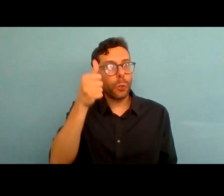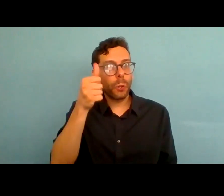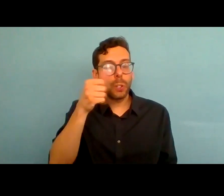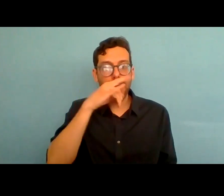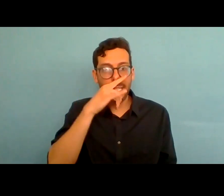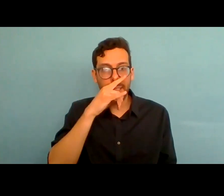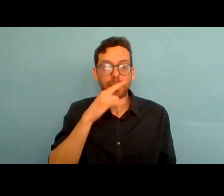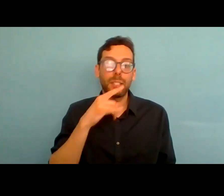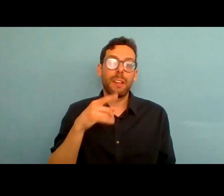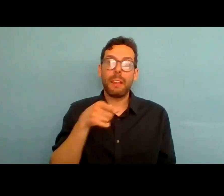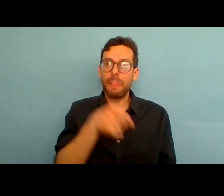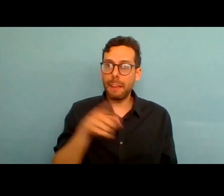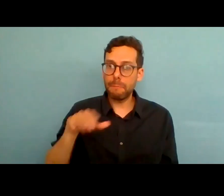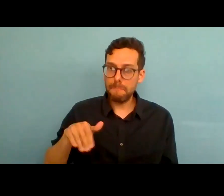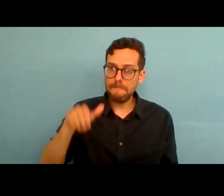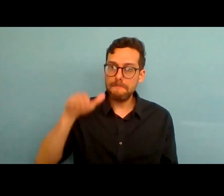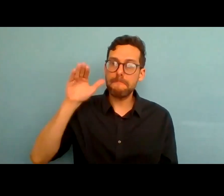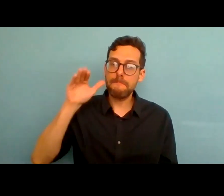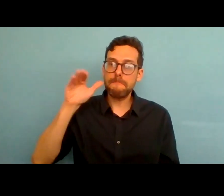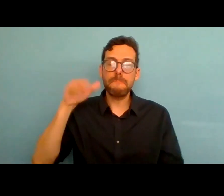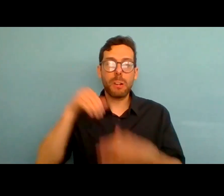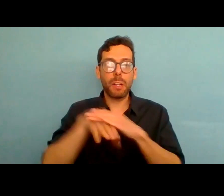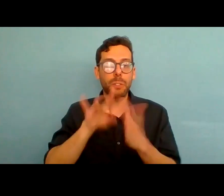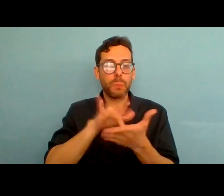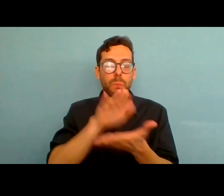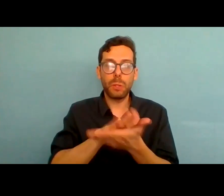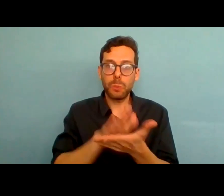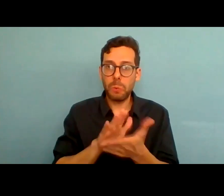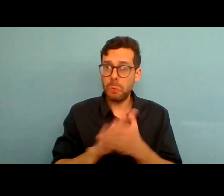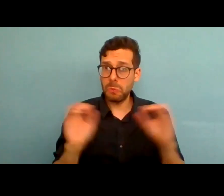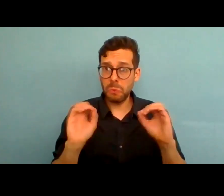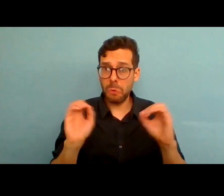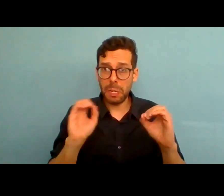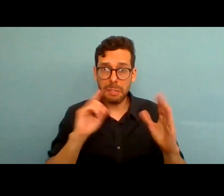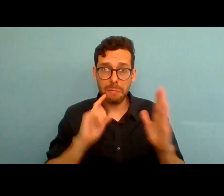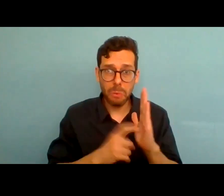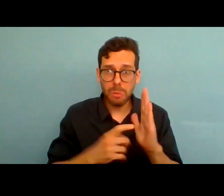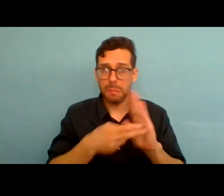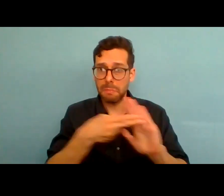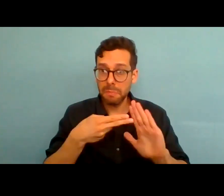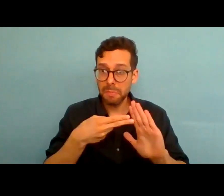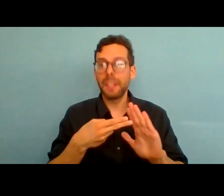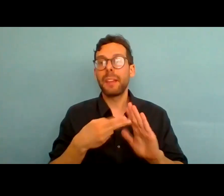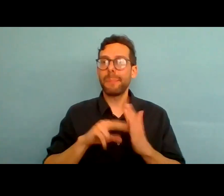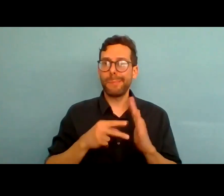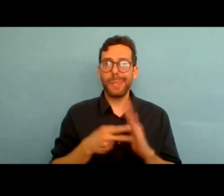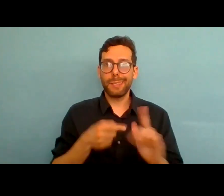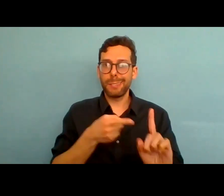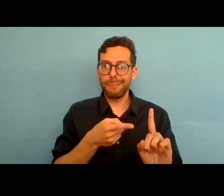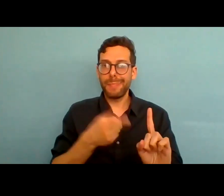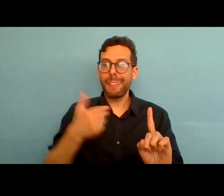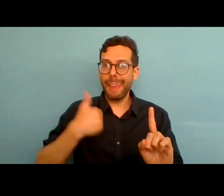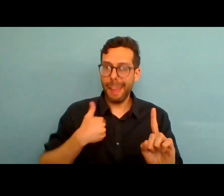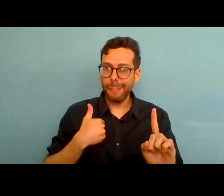nobody's noticed, or maybe nobody's said that that's what's going on, well, then they probably have some skills or maybe more